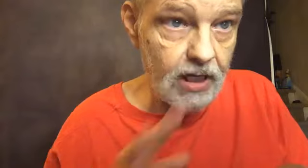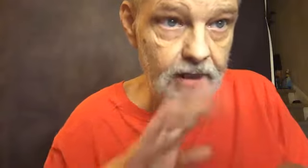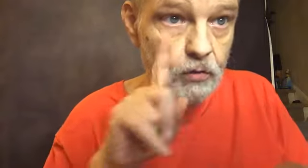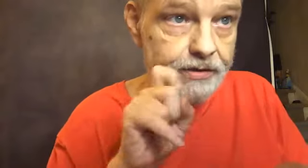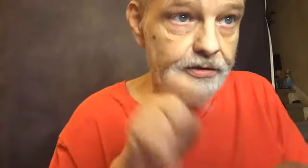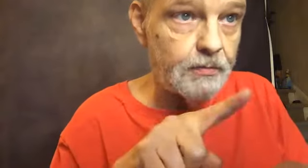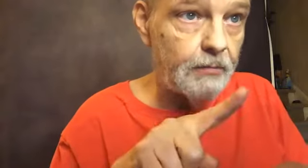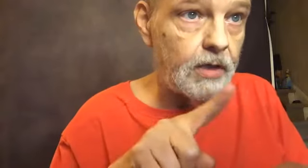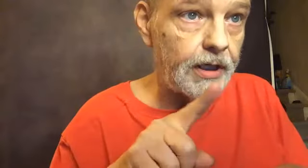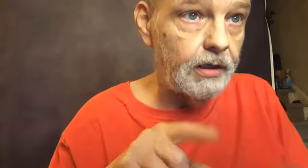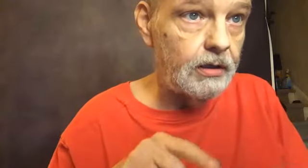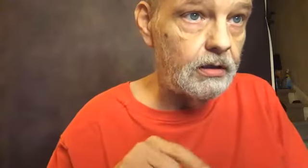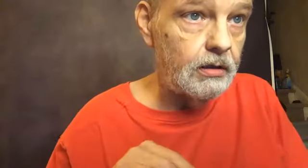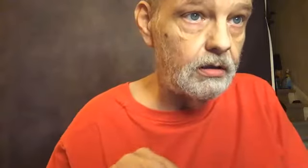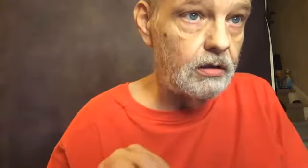Any questions about money?